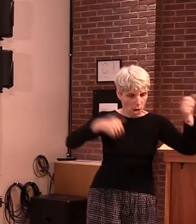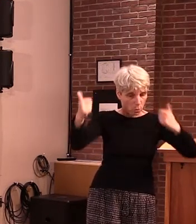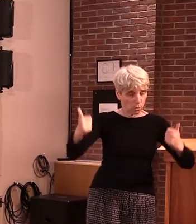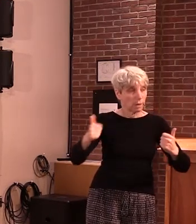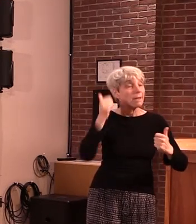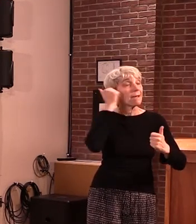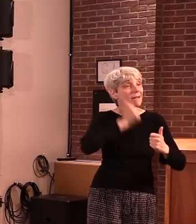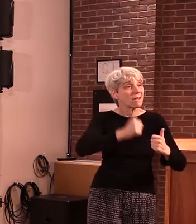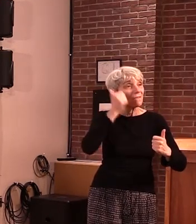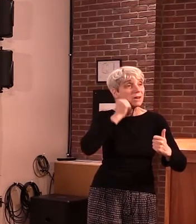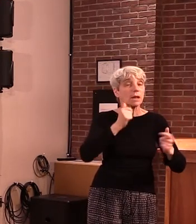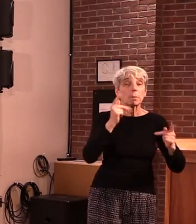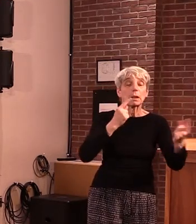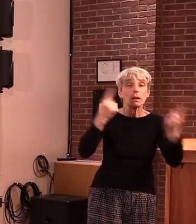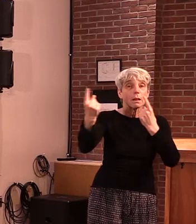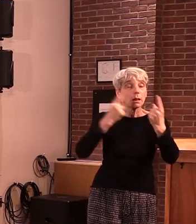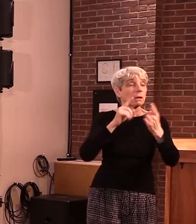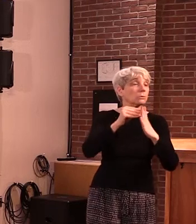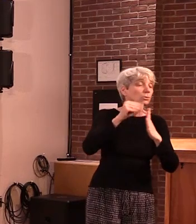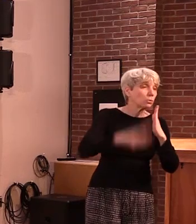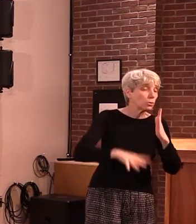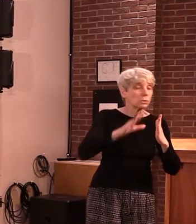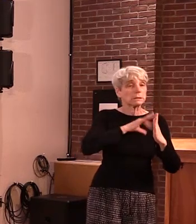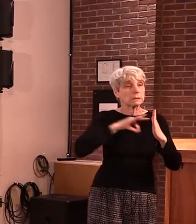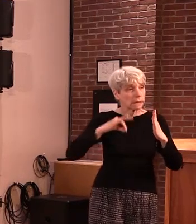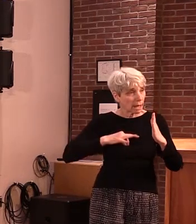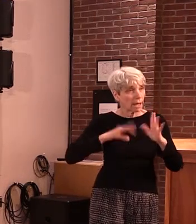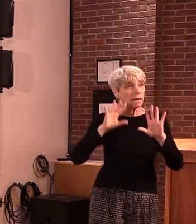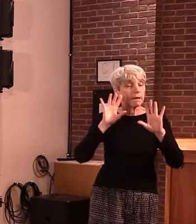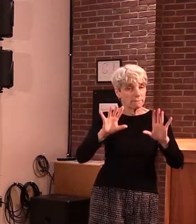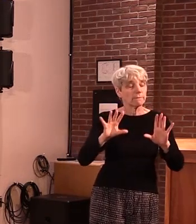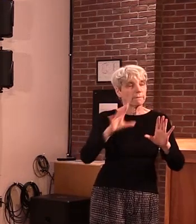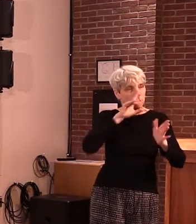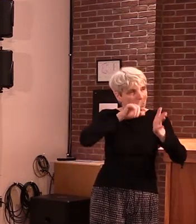health check and requiring 6 students and staff to stay home.